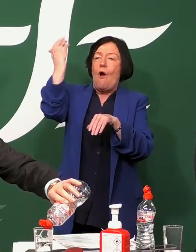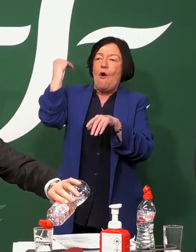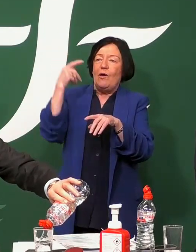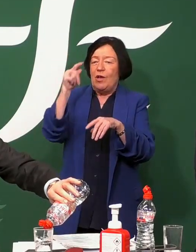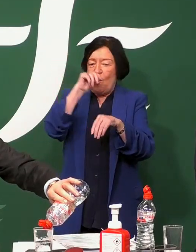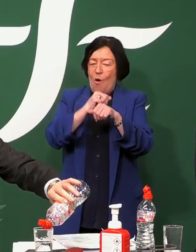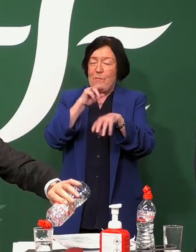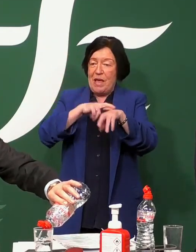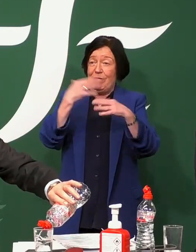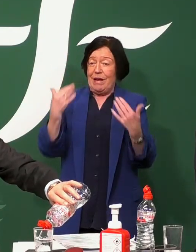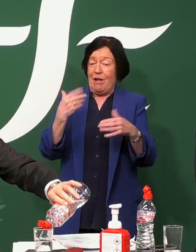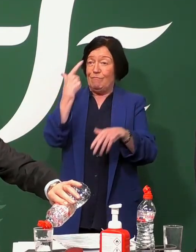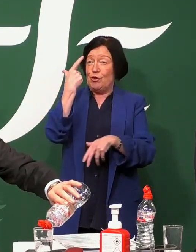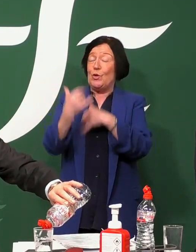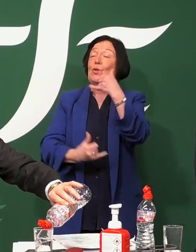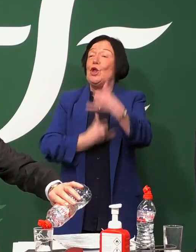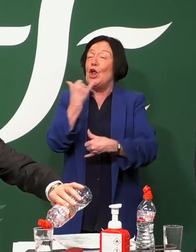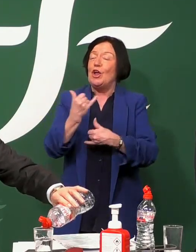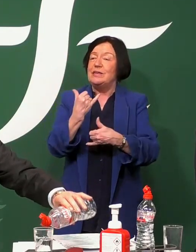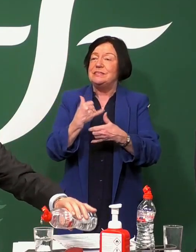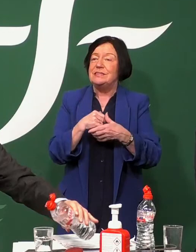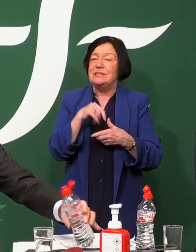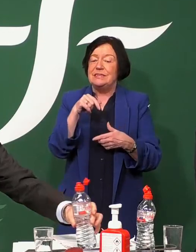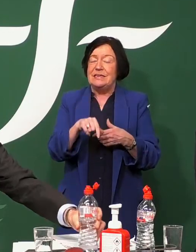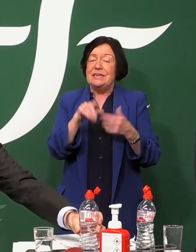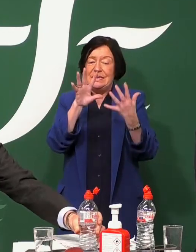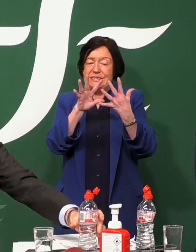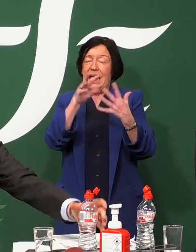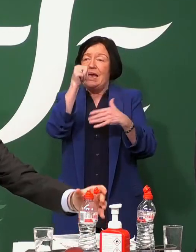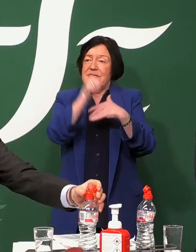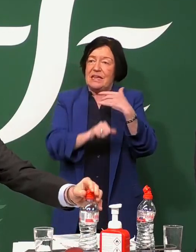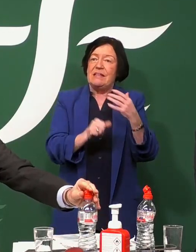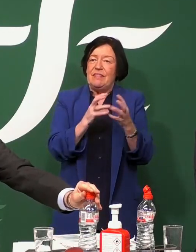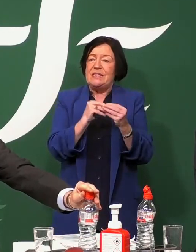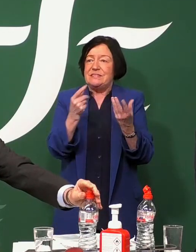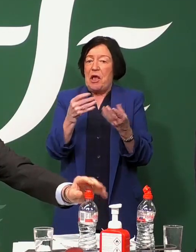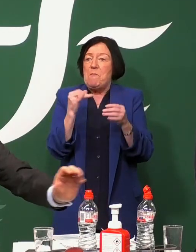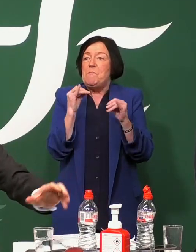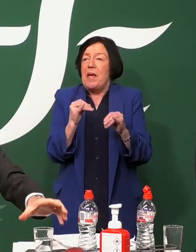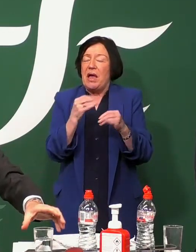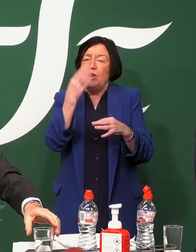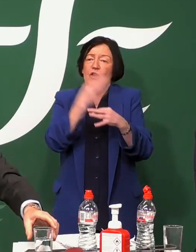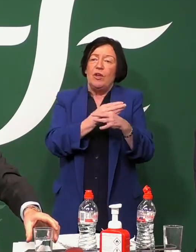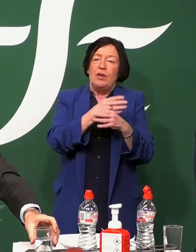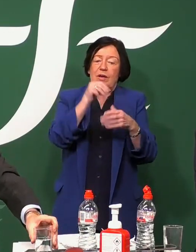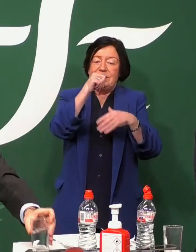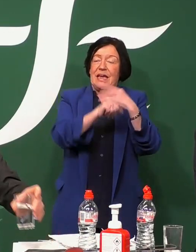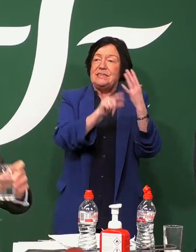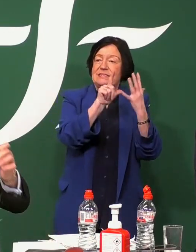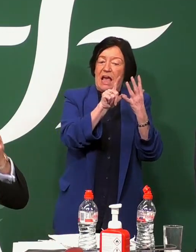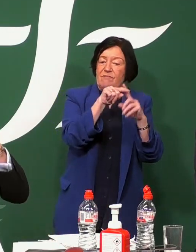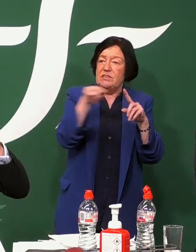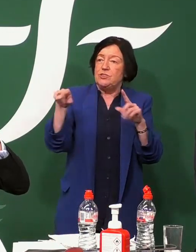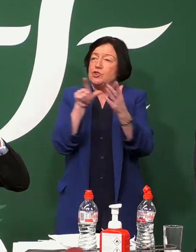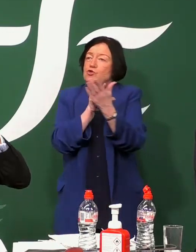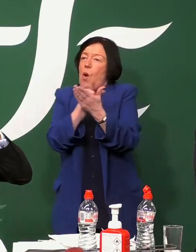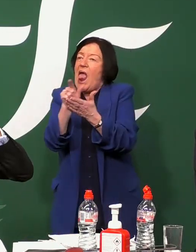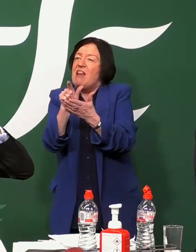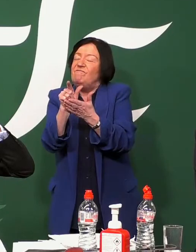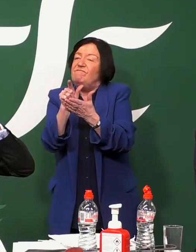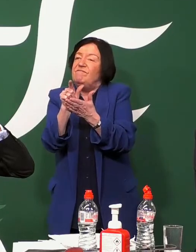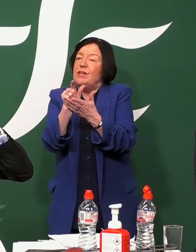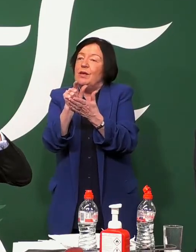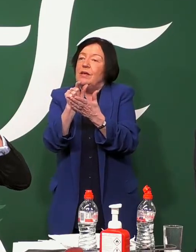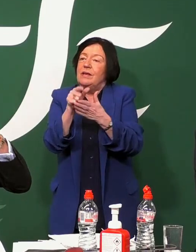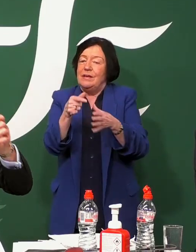it over 2 years, is that by day 10 things start to get bad. Usually between day 7 to 12 is a sort of